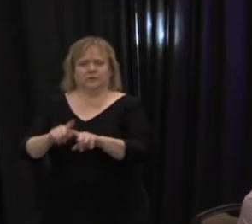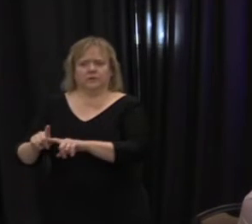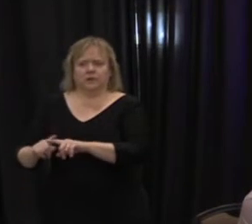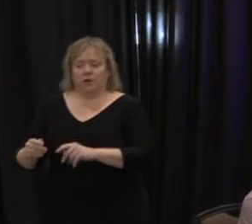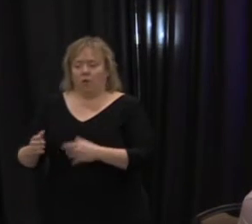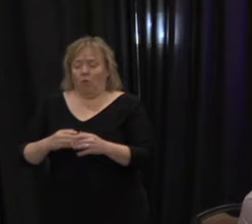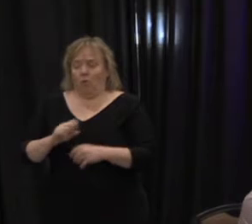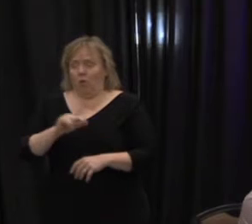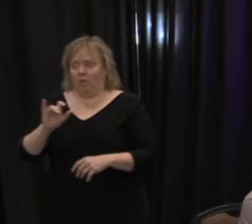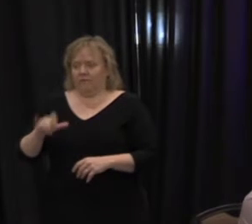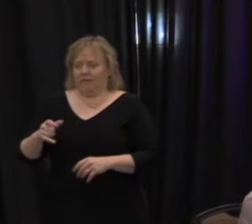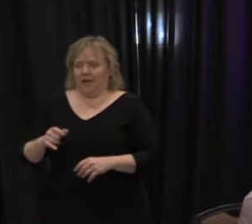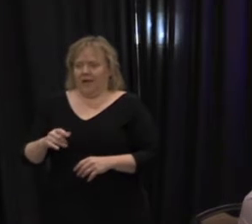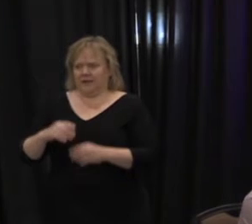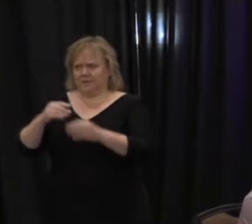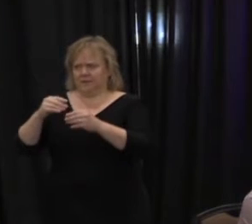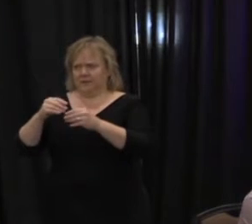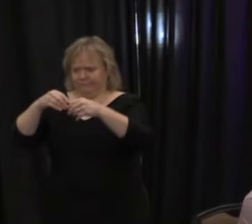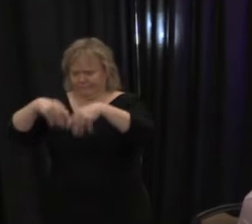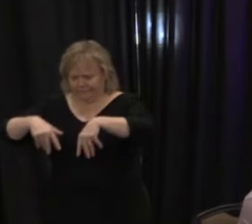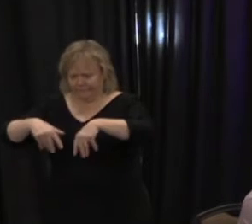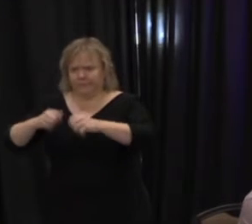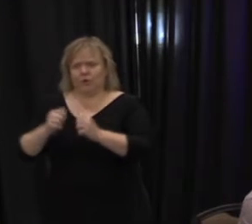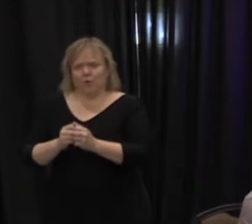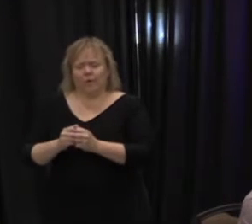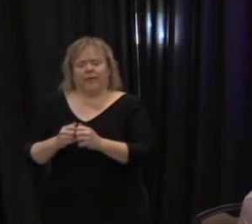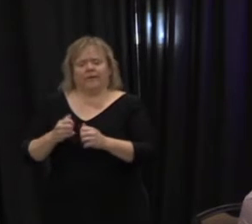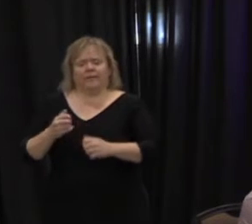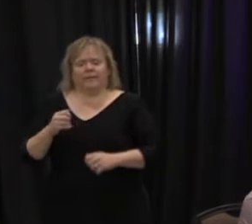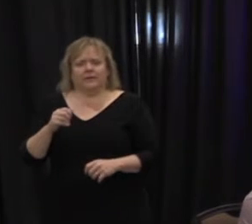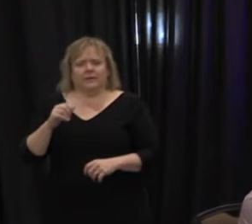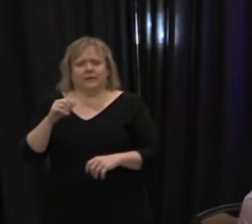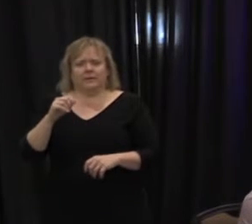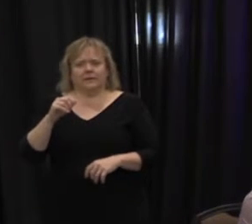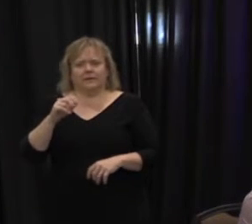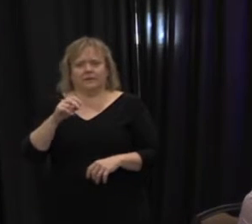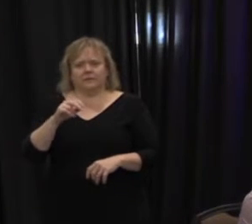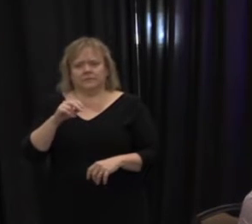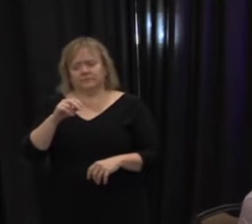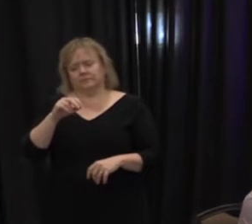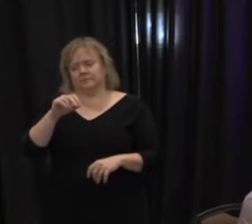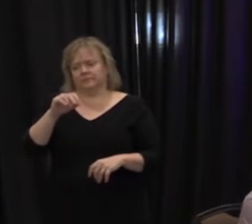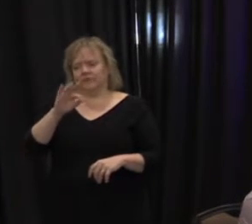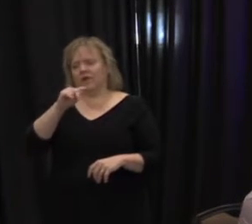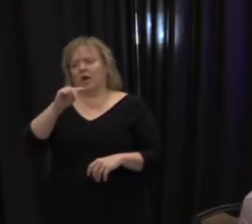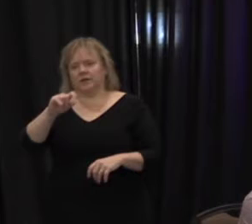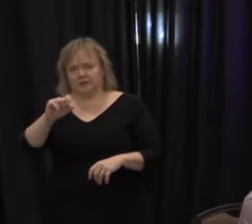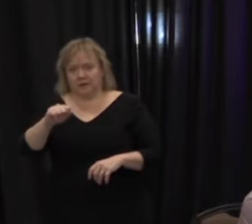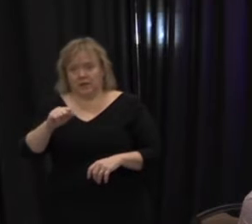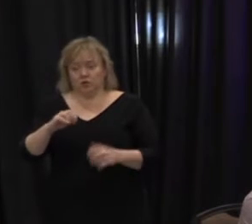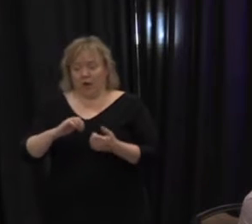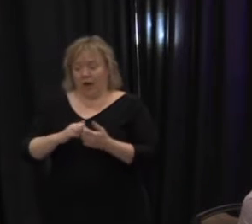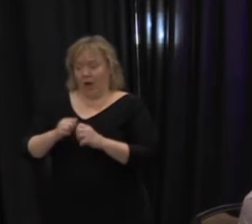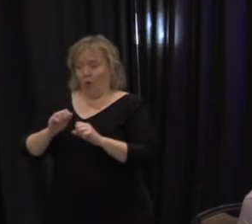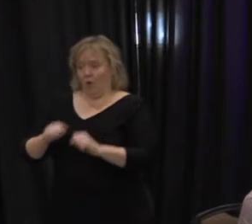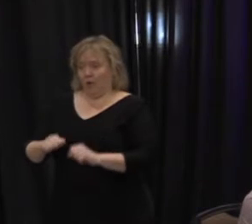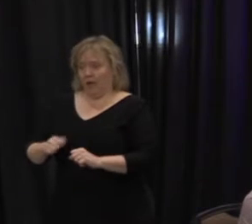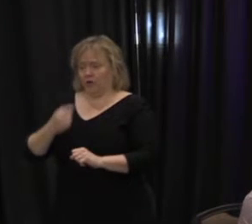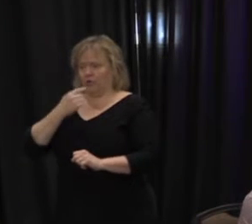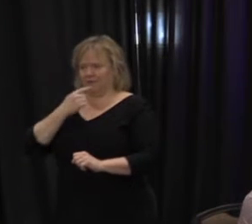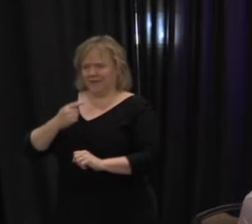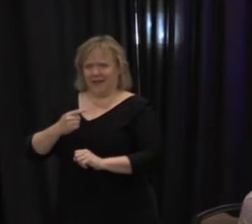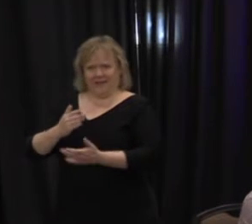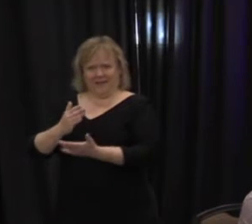this to stop sex trafficking, and it becomes much more difficult to change the debate, change the narrative.